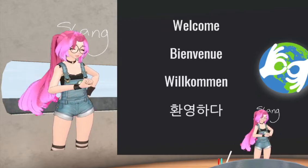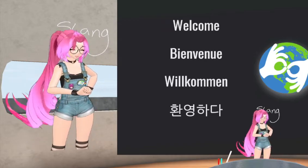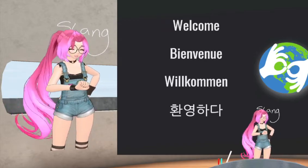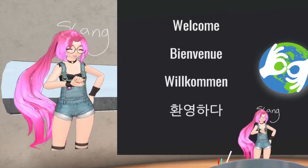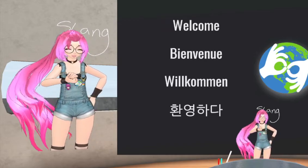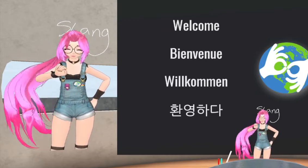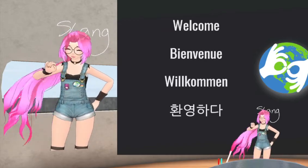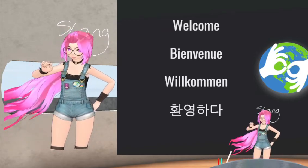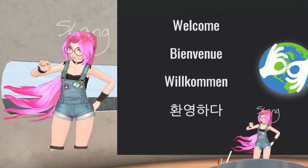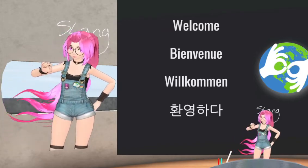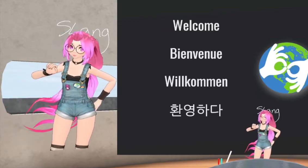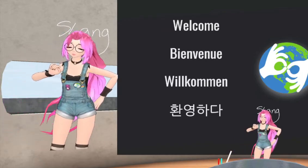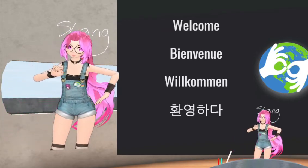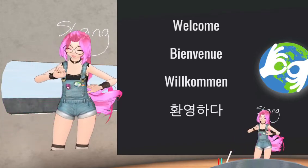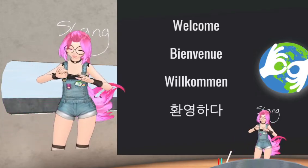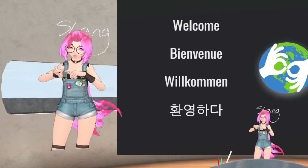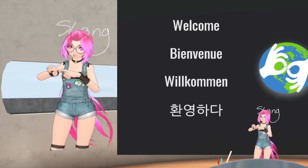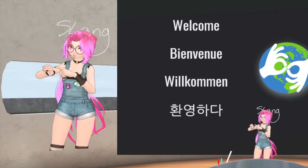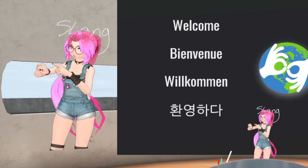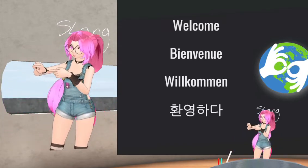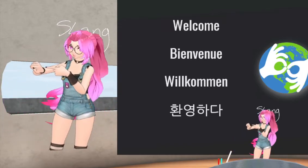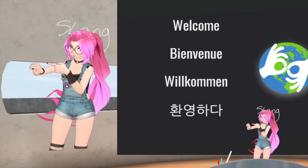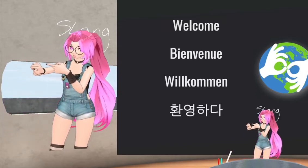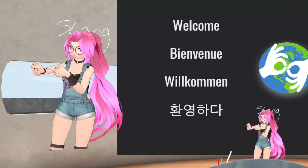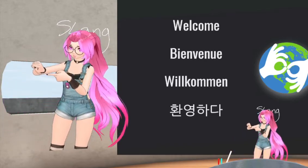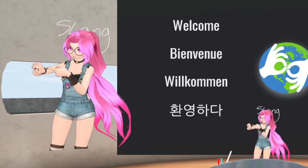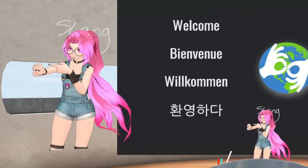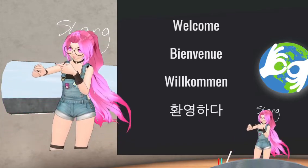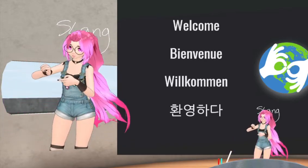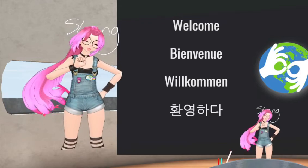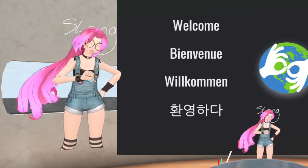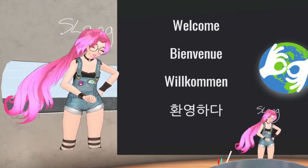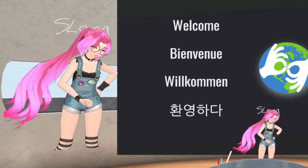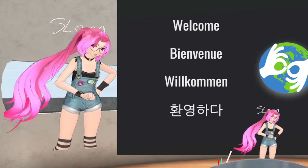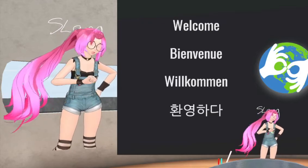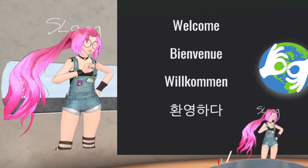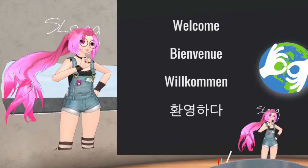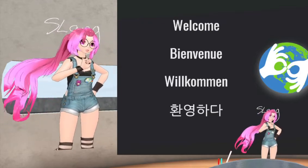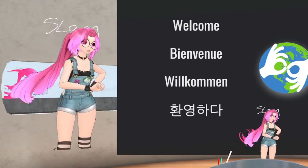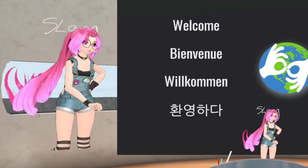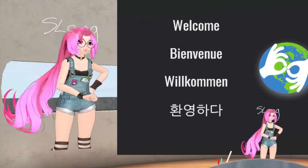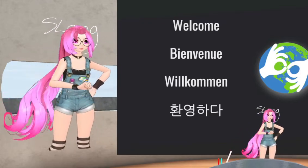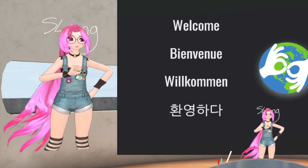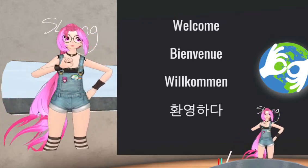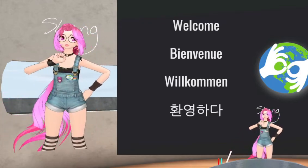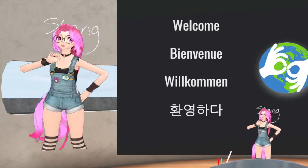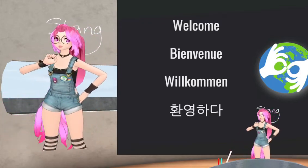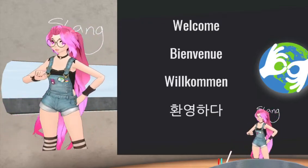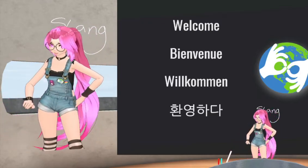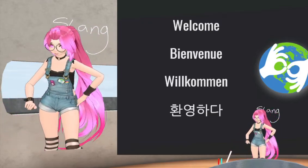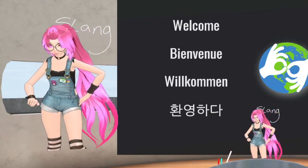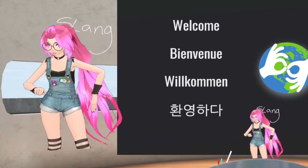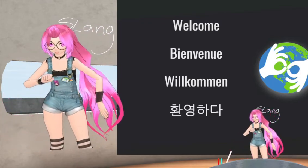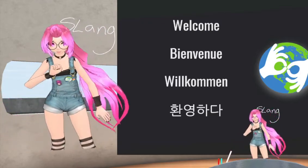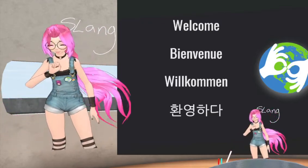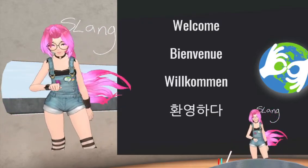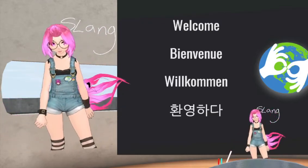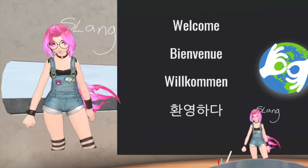oh, I forgot. Oh my God, that thought totally just left my brain. I'm so sorry. I totally wanted to tell you something, but it's gone. It's